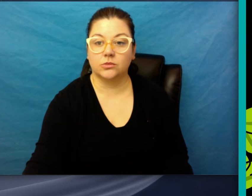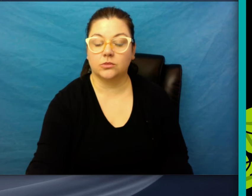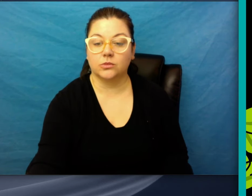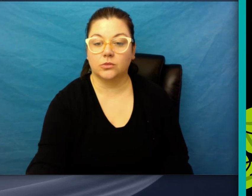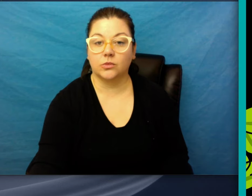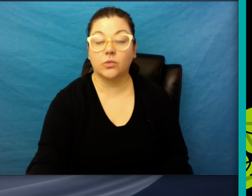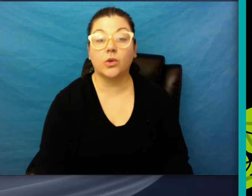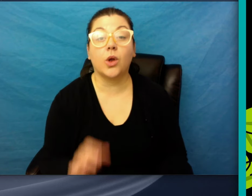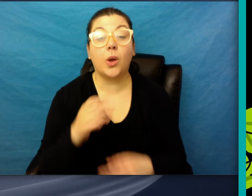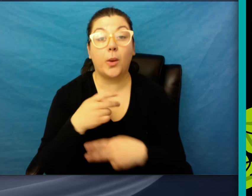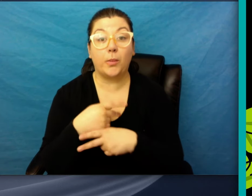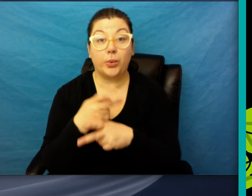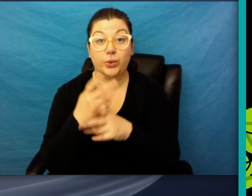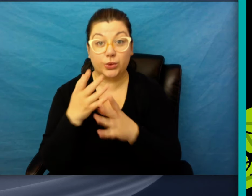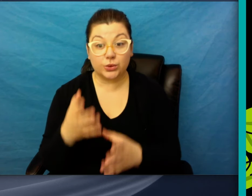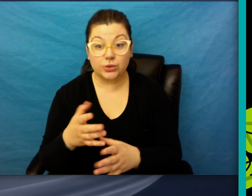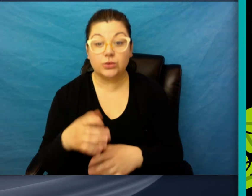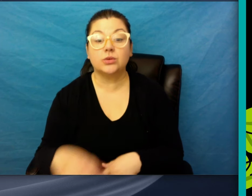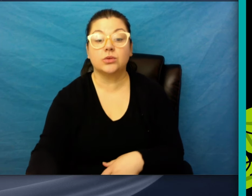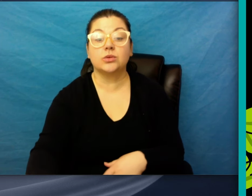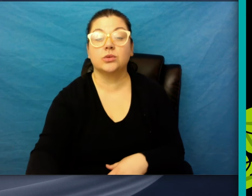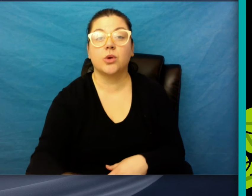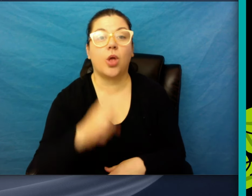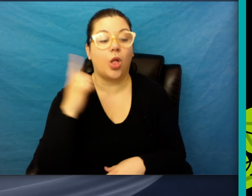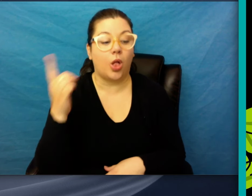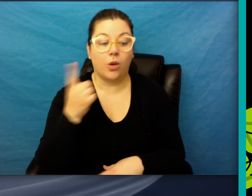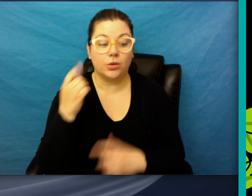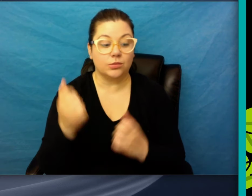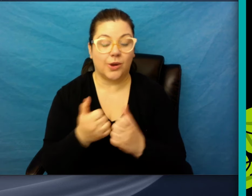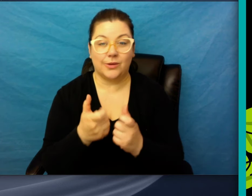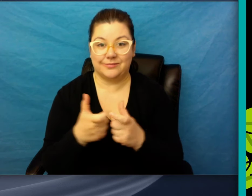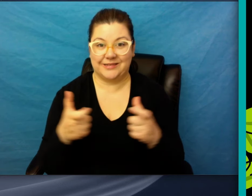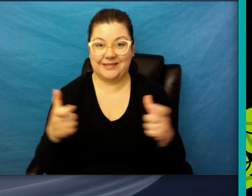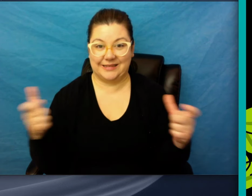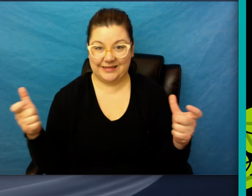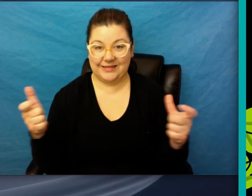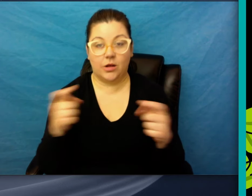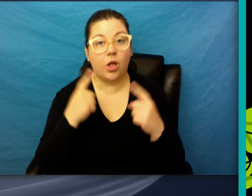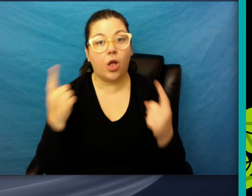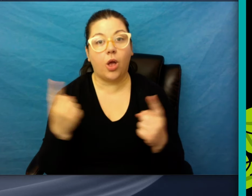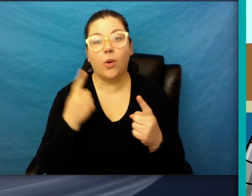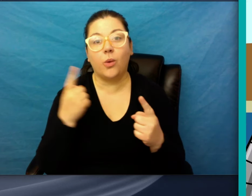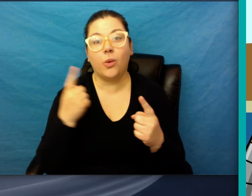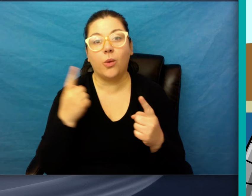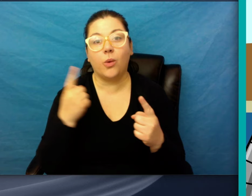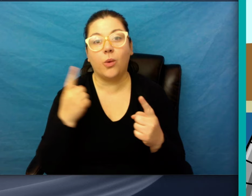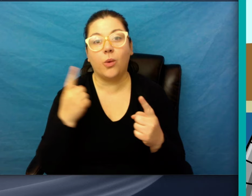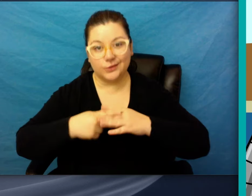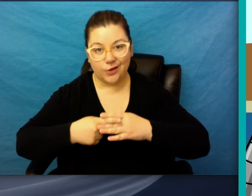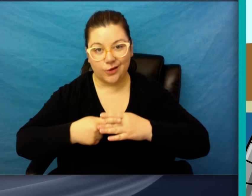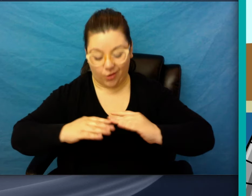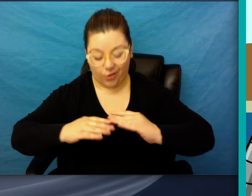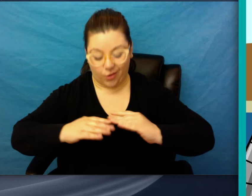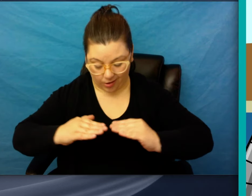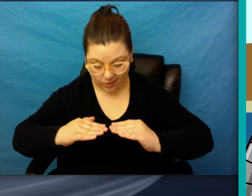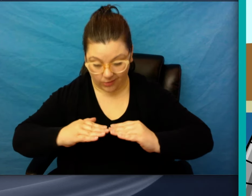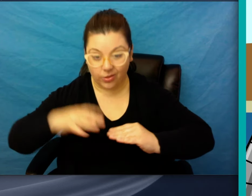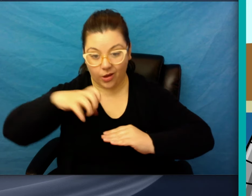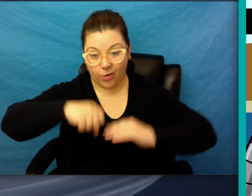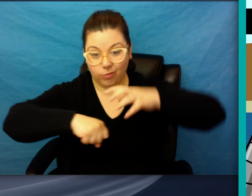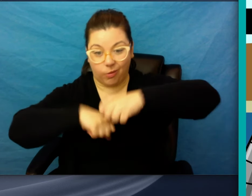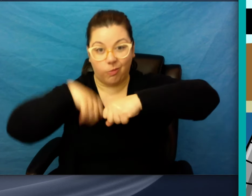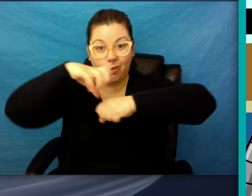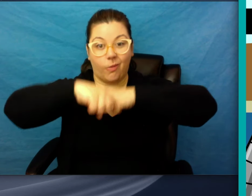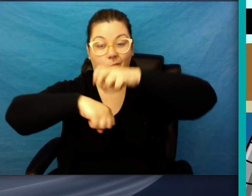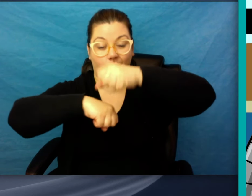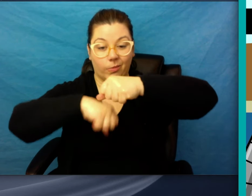Producers are the largest part of any food web, and you can find them at the bottom of all food chains. Organisms that eat other living organisms